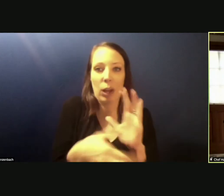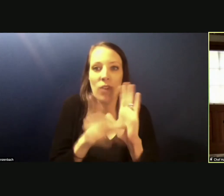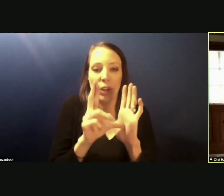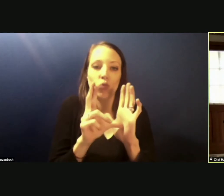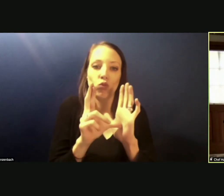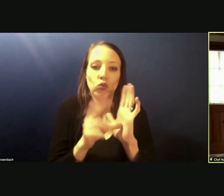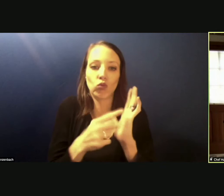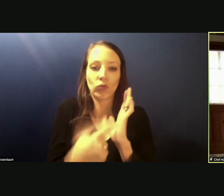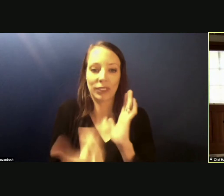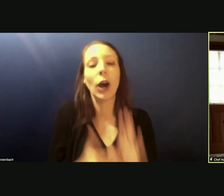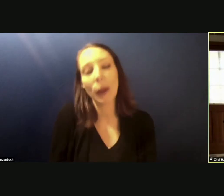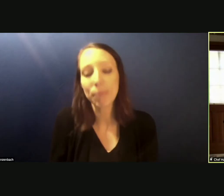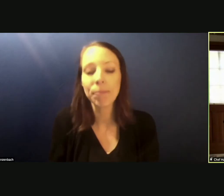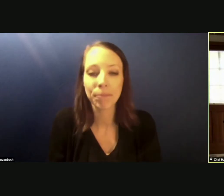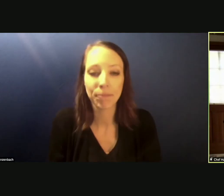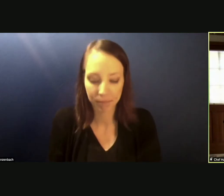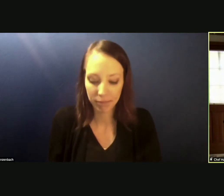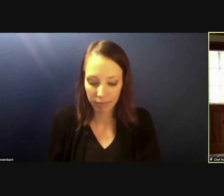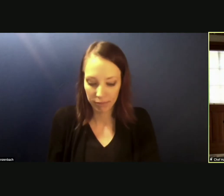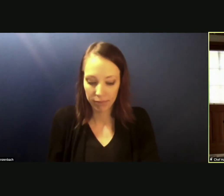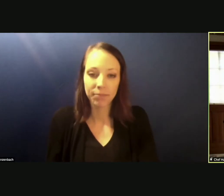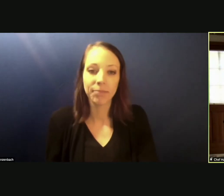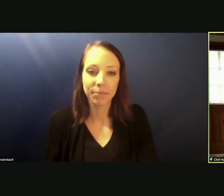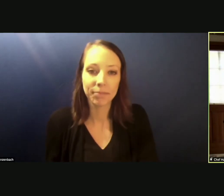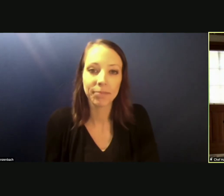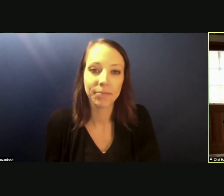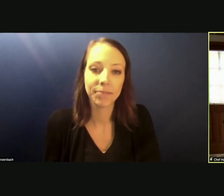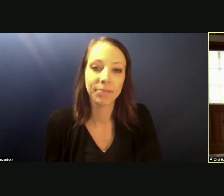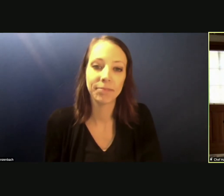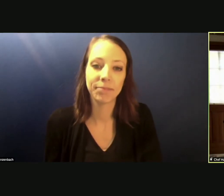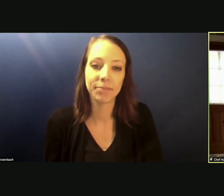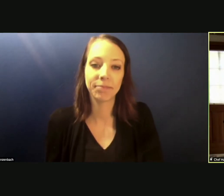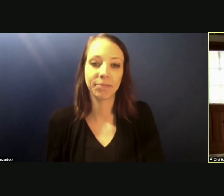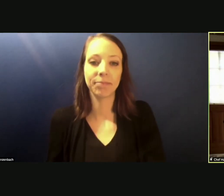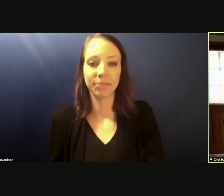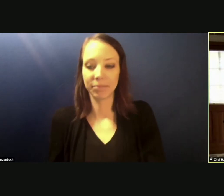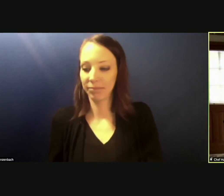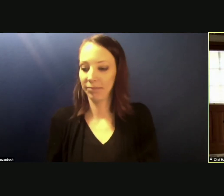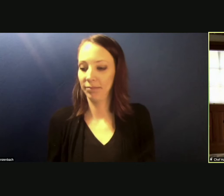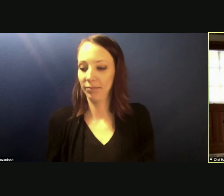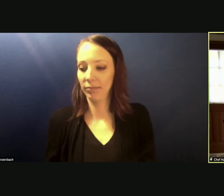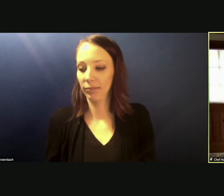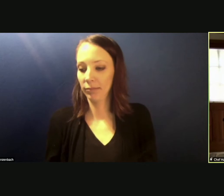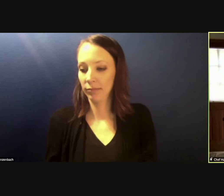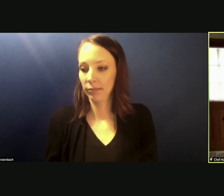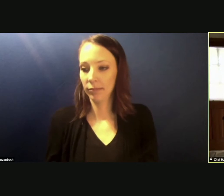from today. Okay. Yeah. So I have everything.